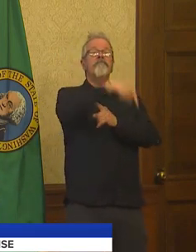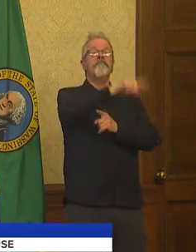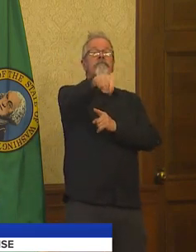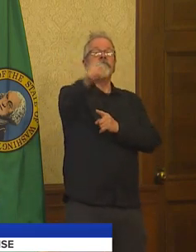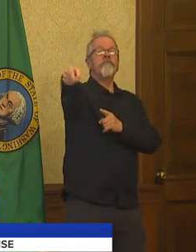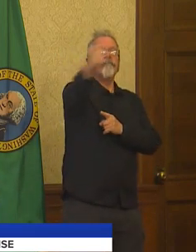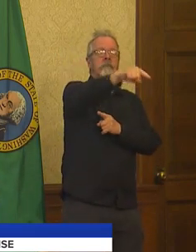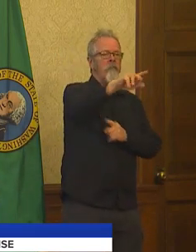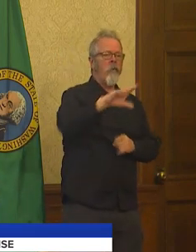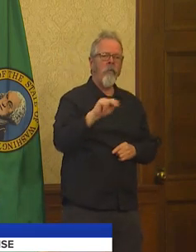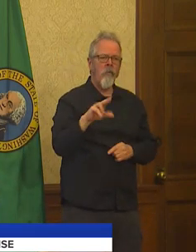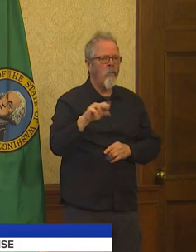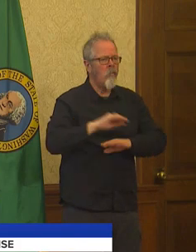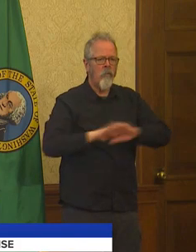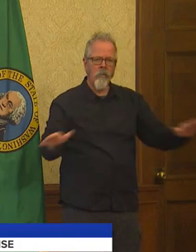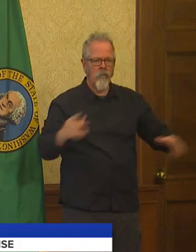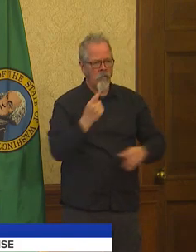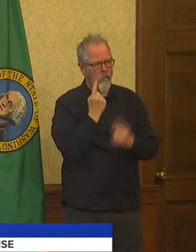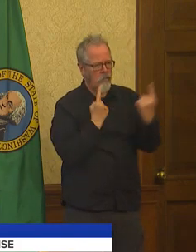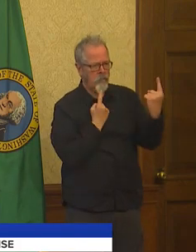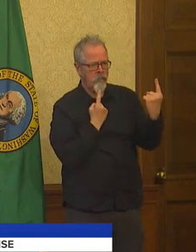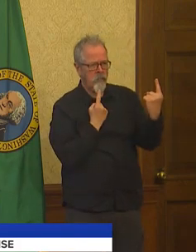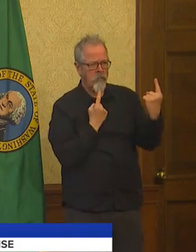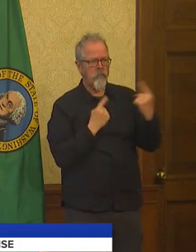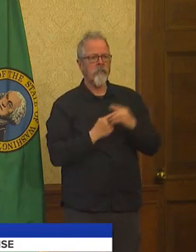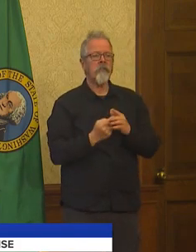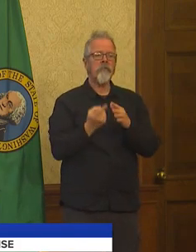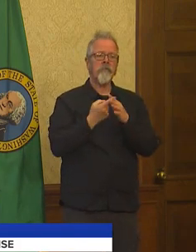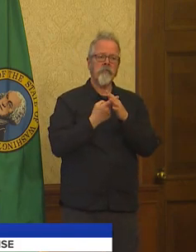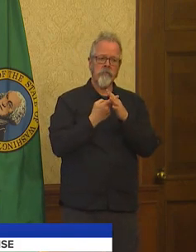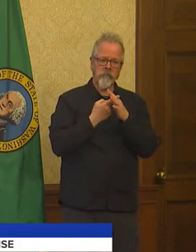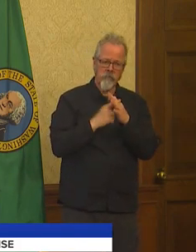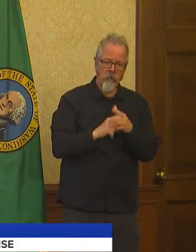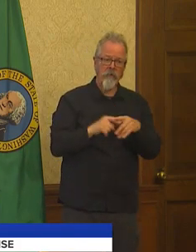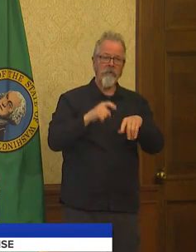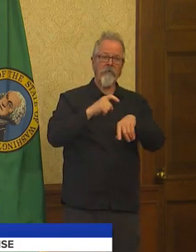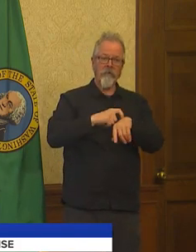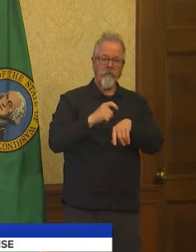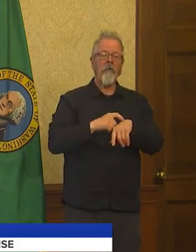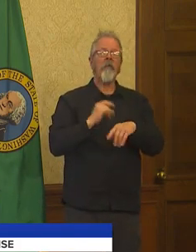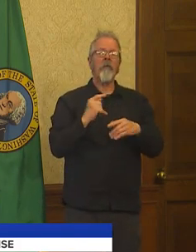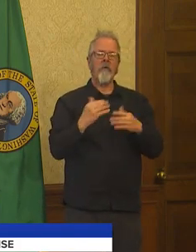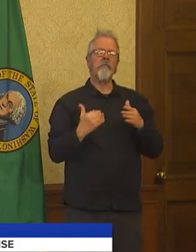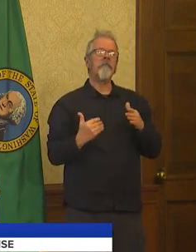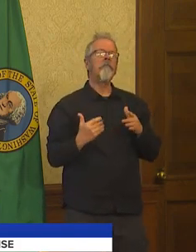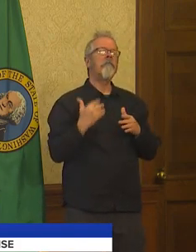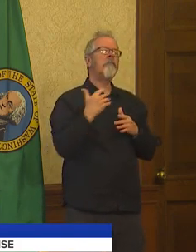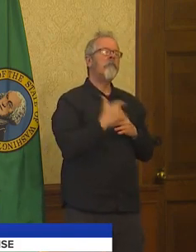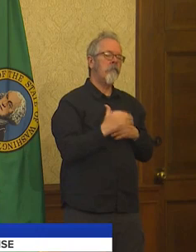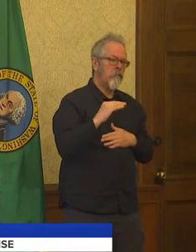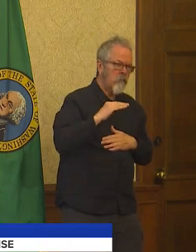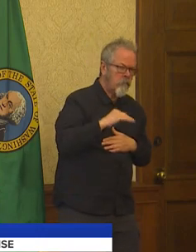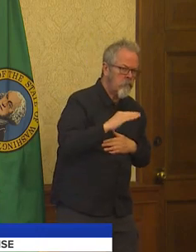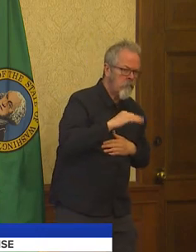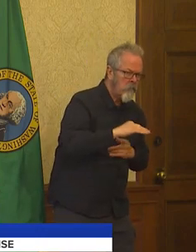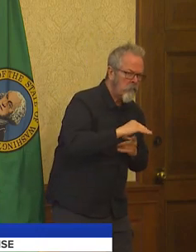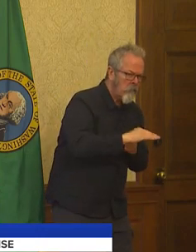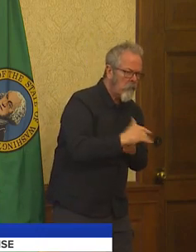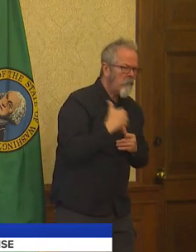dangerous at the moment. When we play golf, we're not going to have sit-down or beverage service. Have to find another avenue.